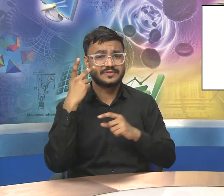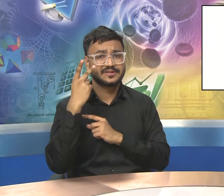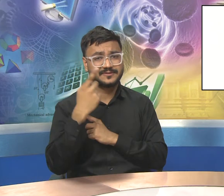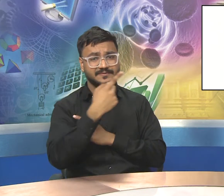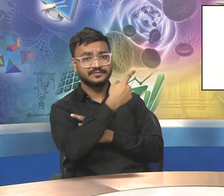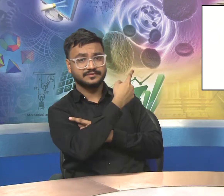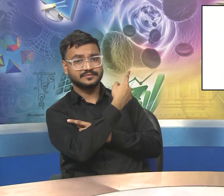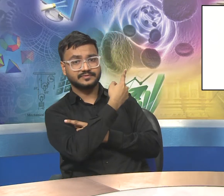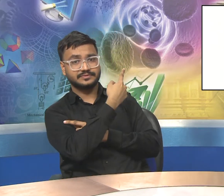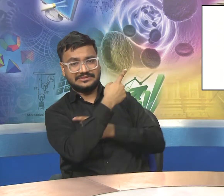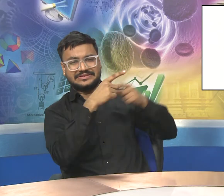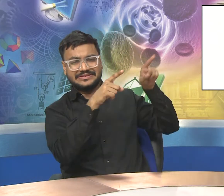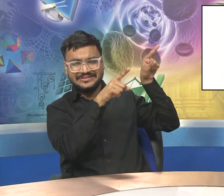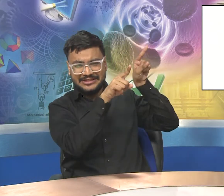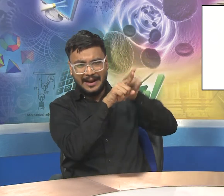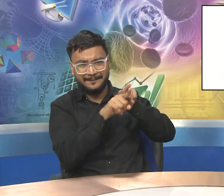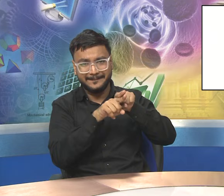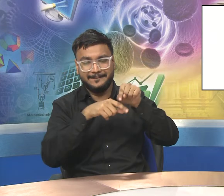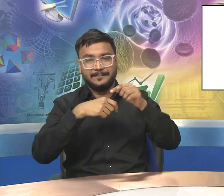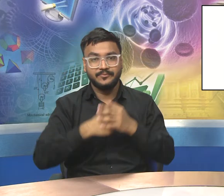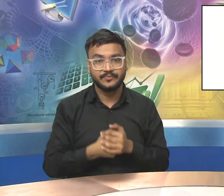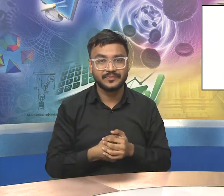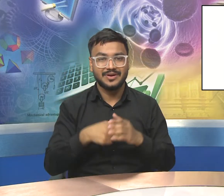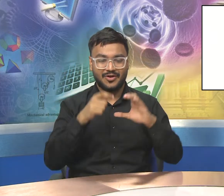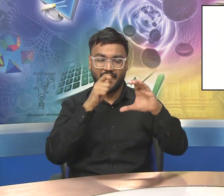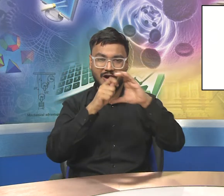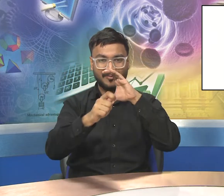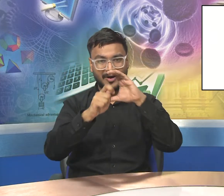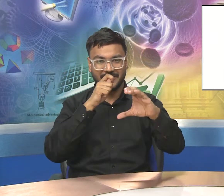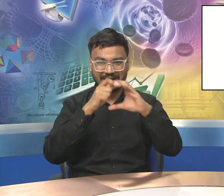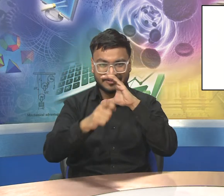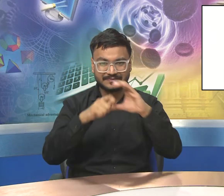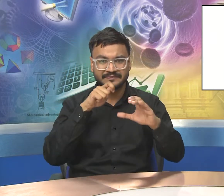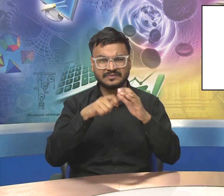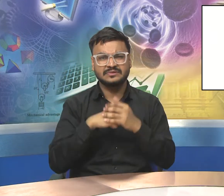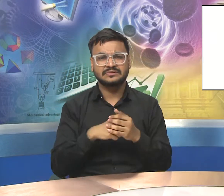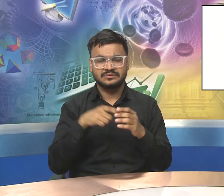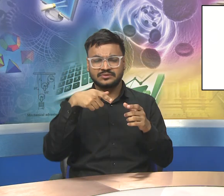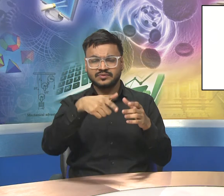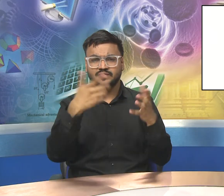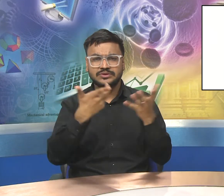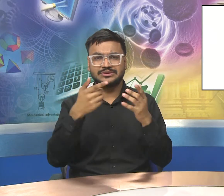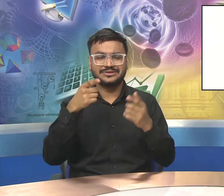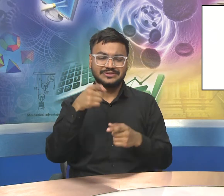As you can see on the screen, that's the example of total communication,